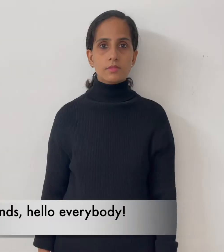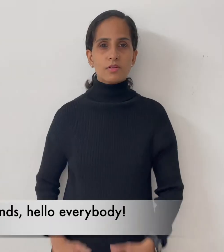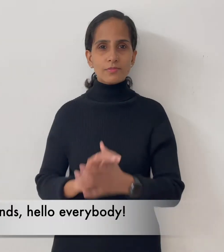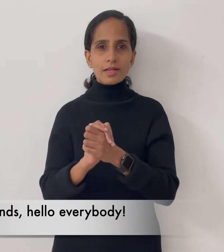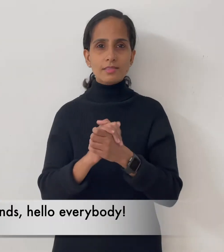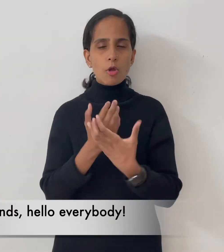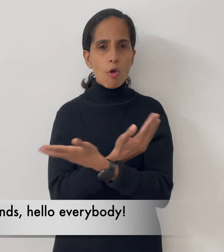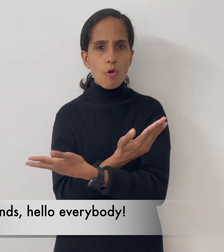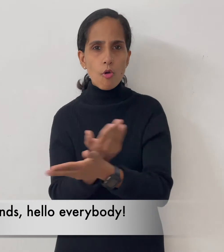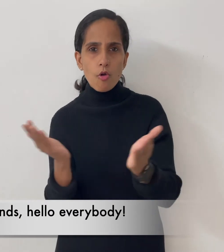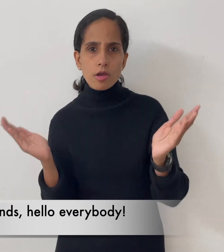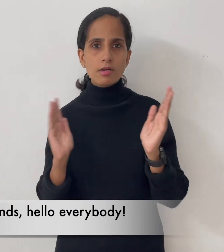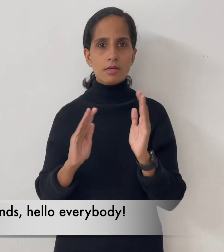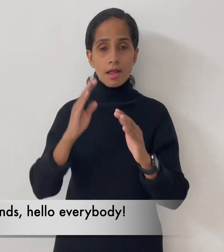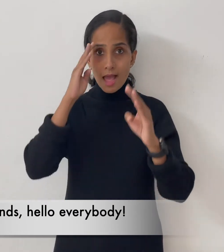Friends, hello everybody.